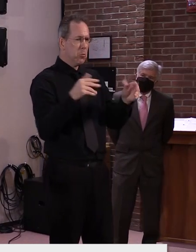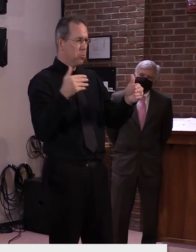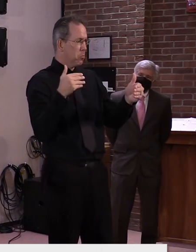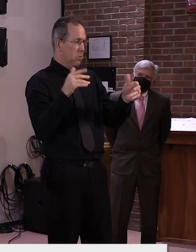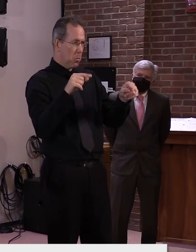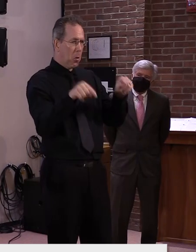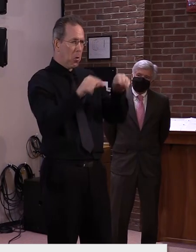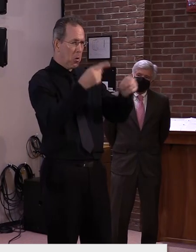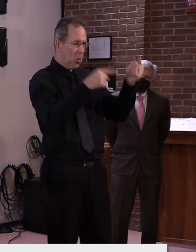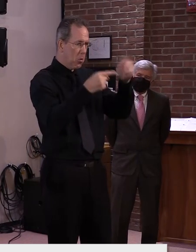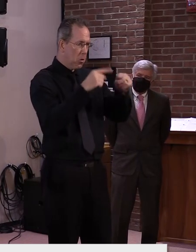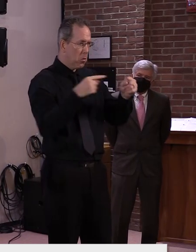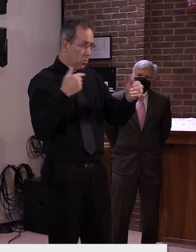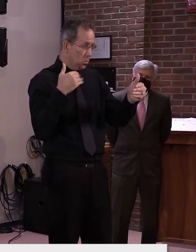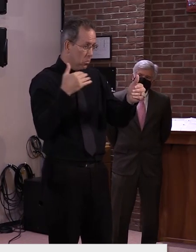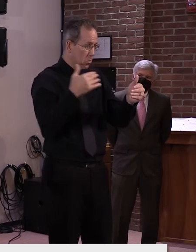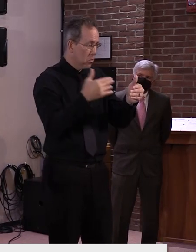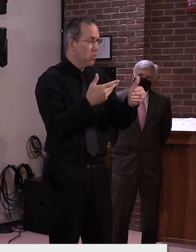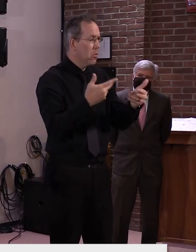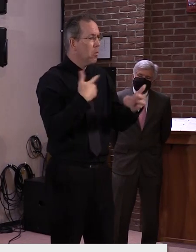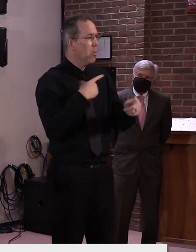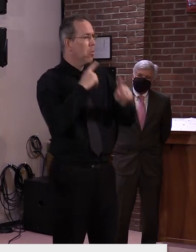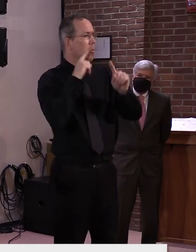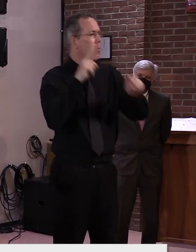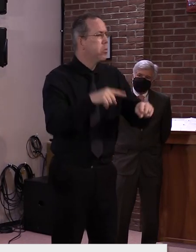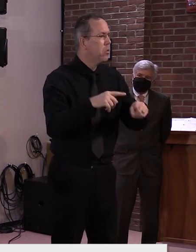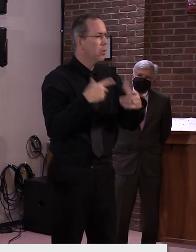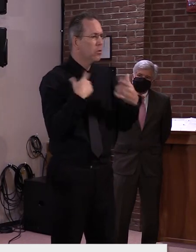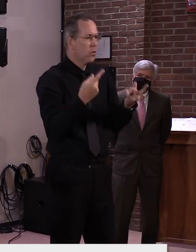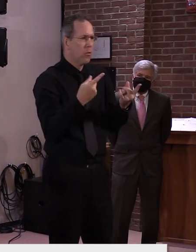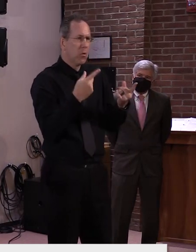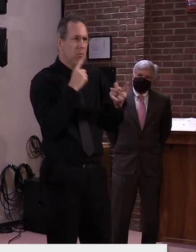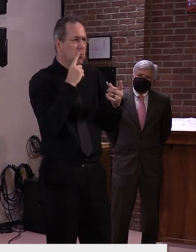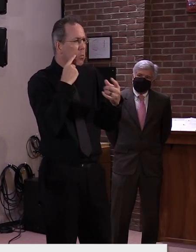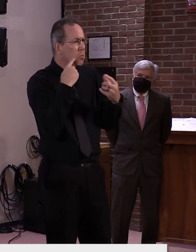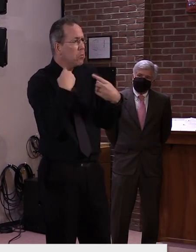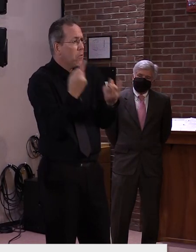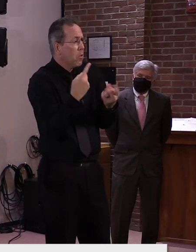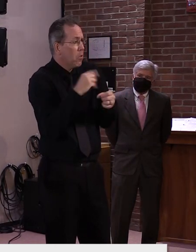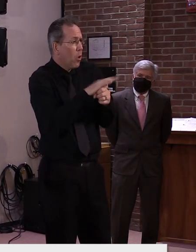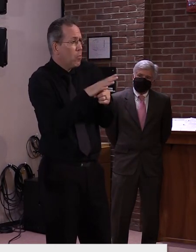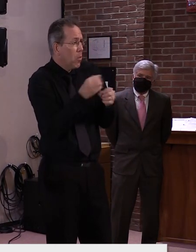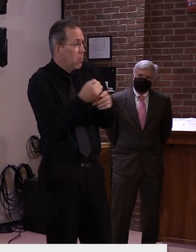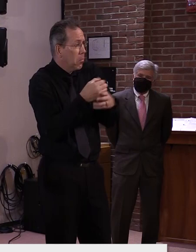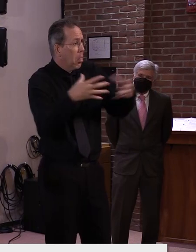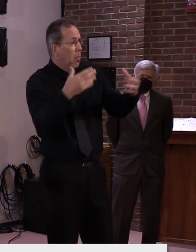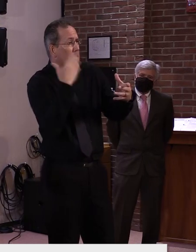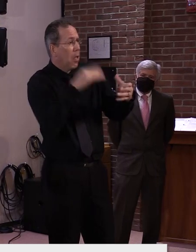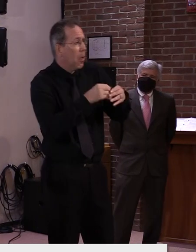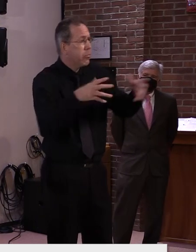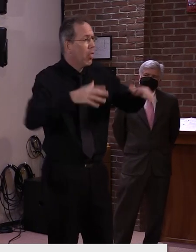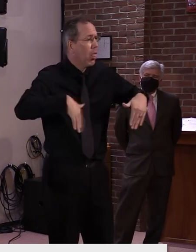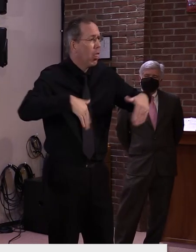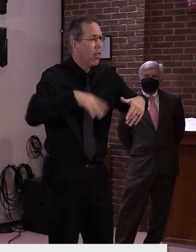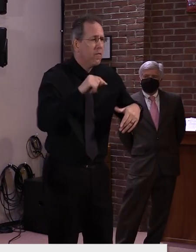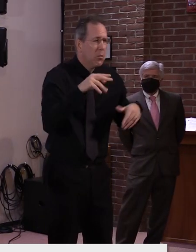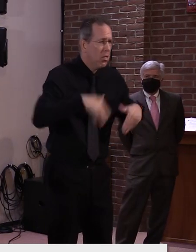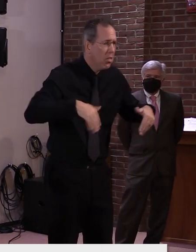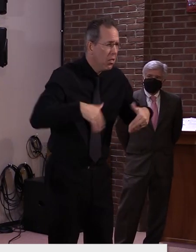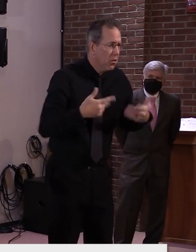what you're saying. I mean, I just don't see that we would be in any different position when our numbers are so low right now, the